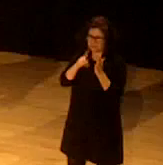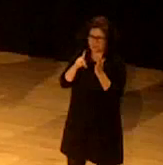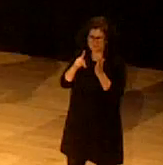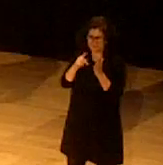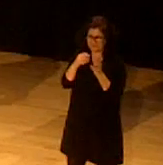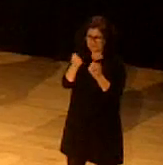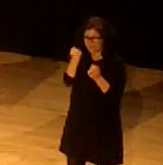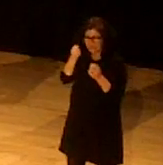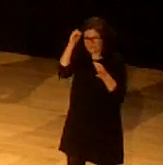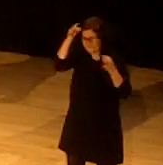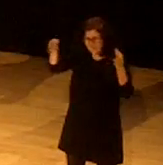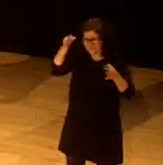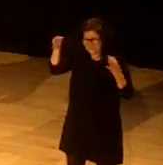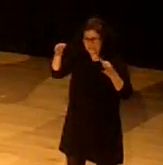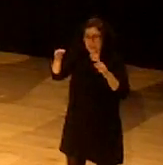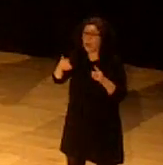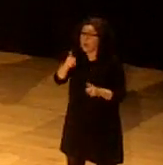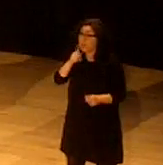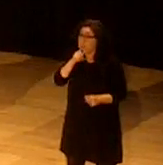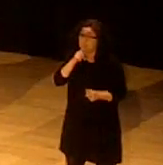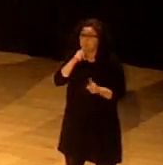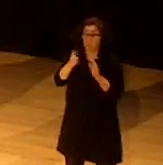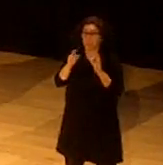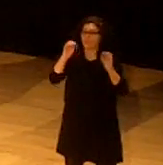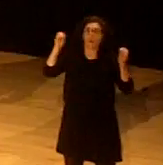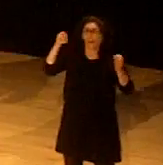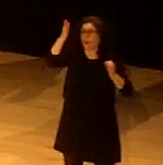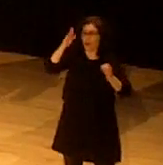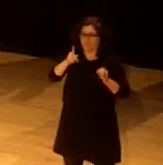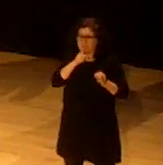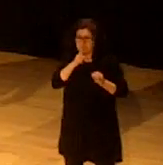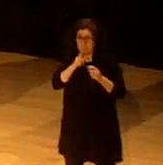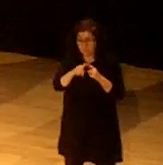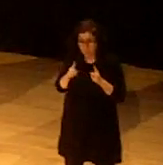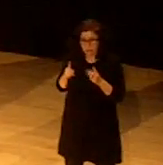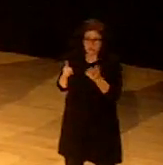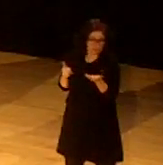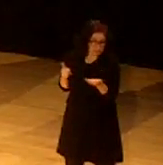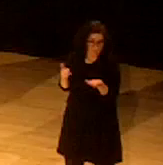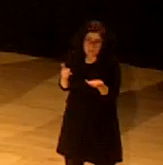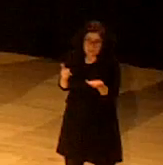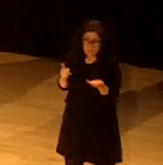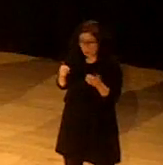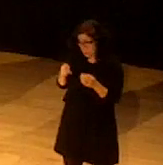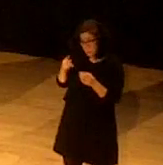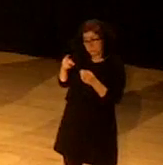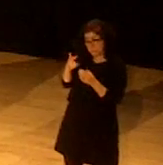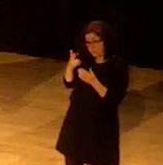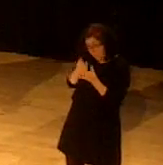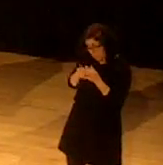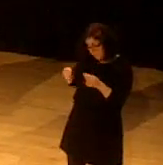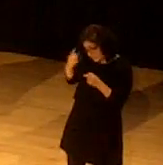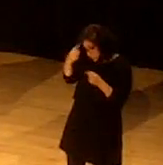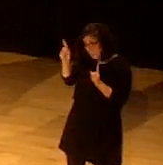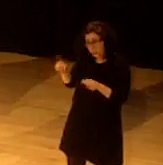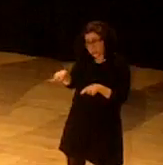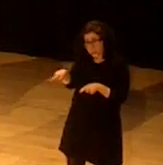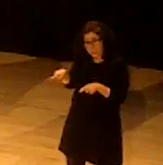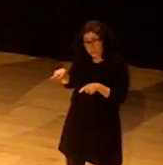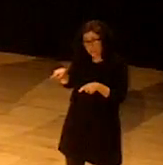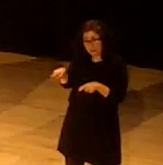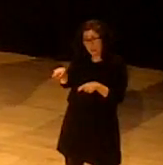means that the construct that you've put in place, both of you have got to sign up to. Now, when the child deviates from that, they are punished